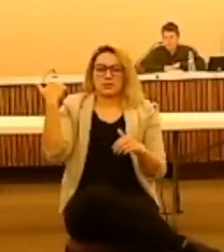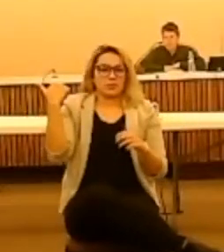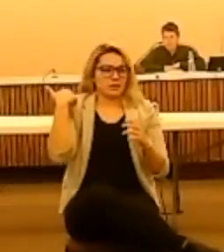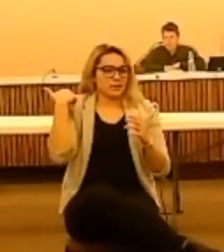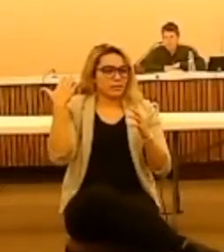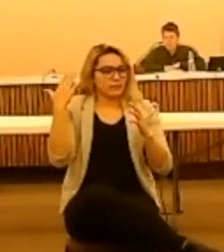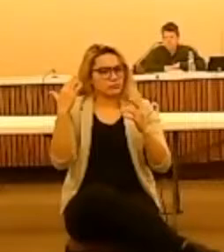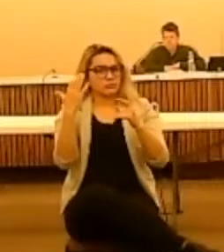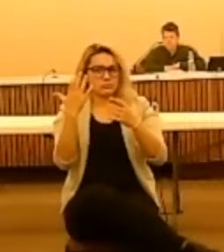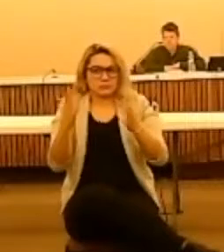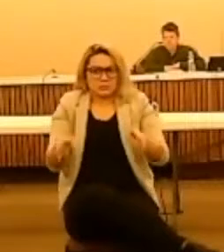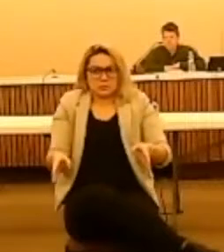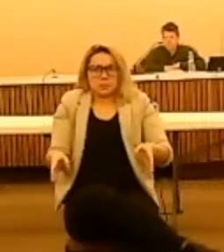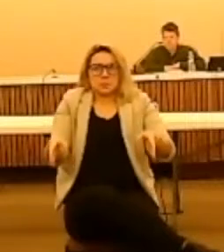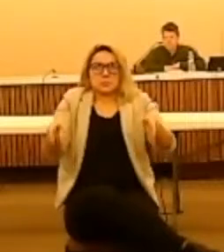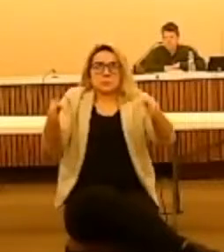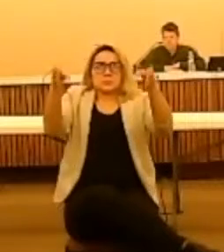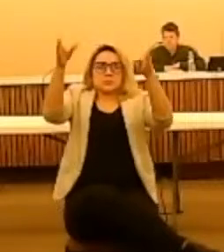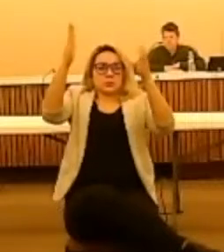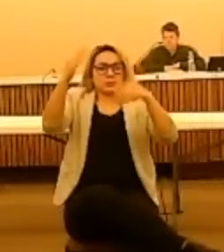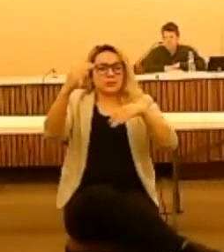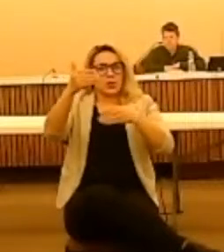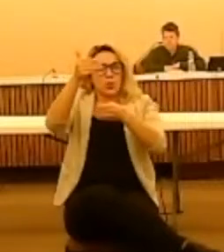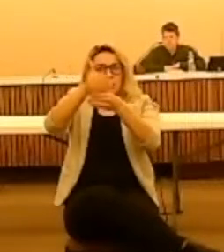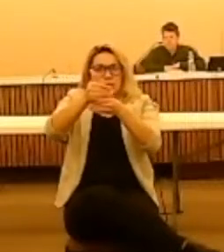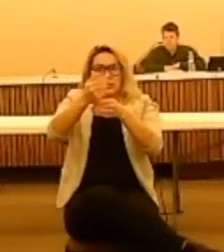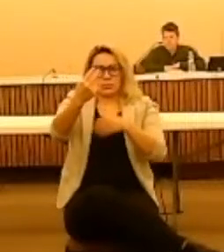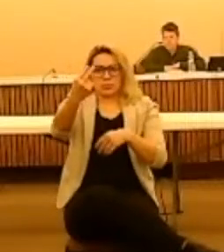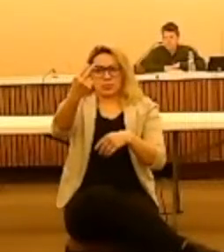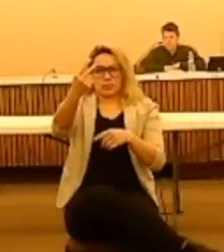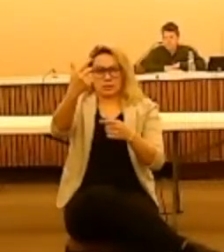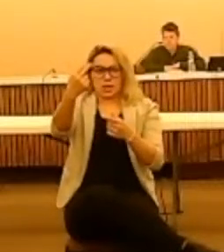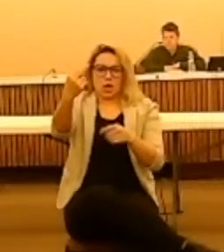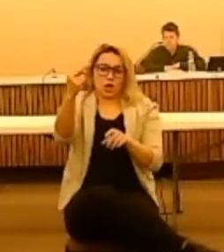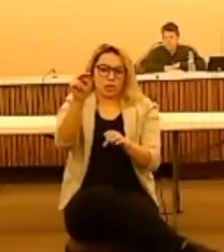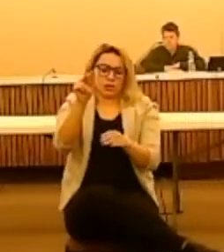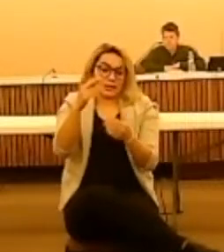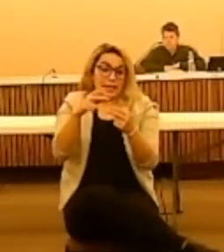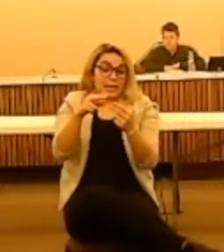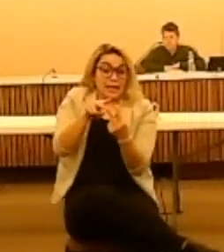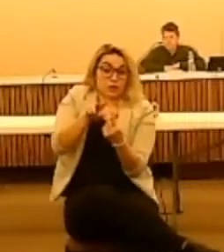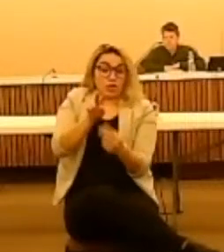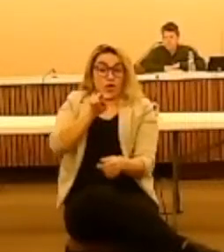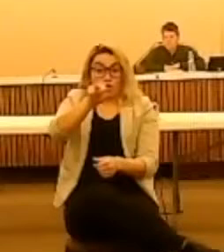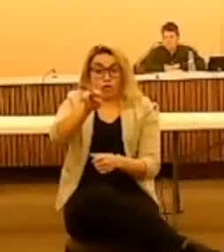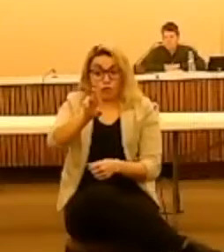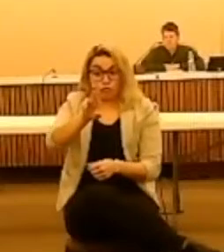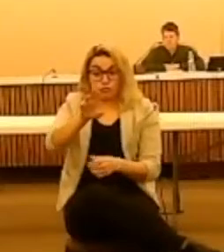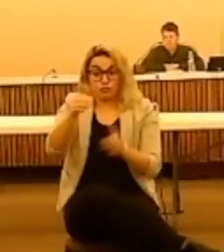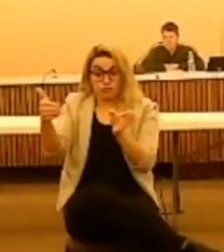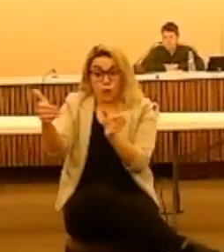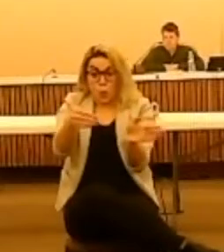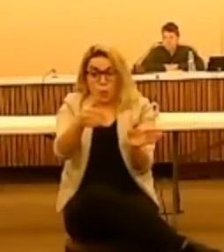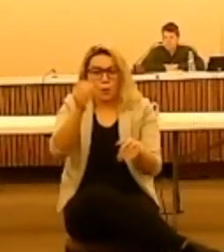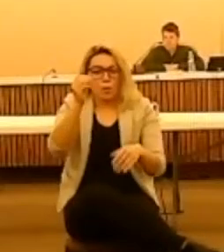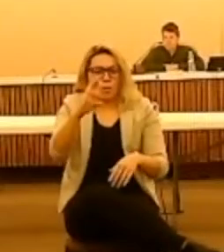facing people that live on the other side of the main road. So that basically they end up staring at this wall of vinyl siding, if you will.